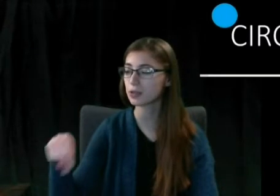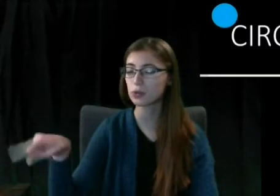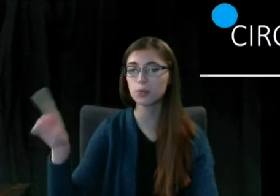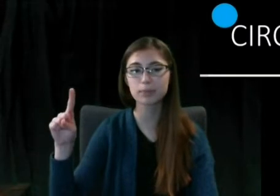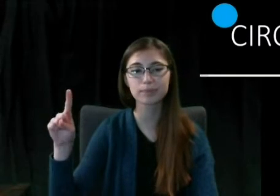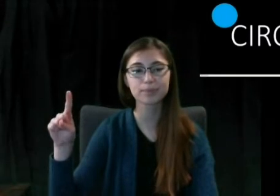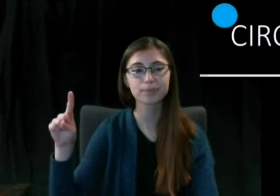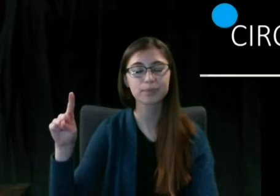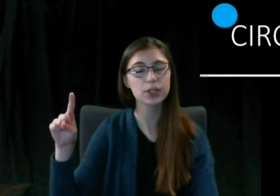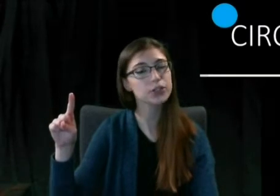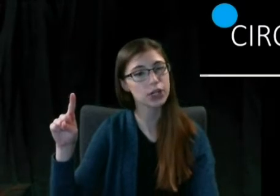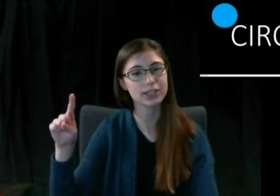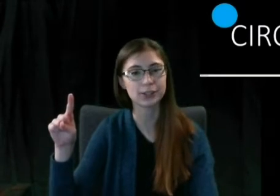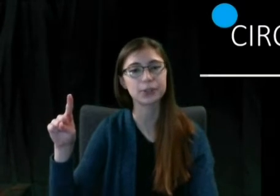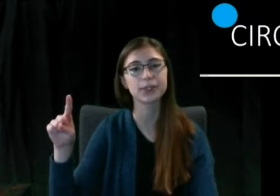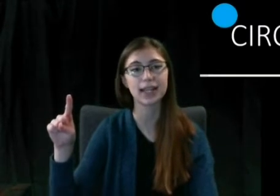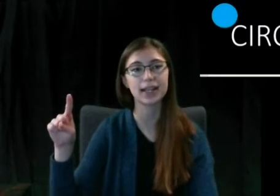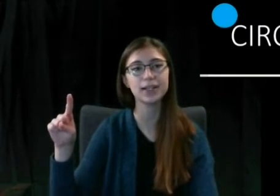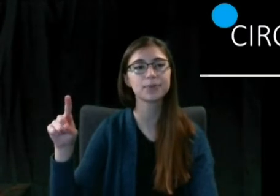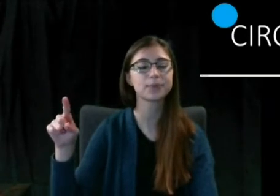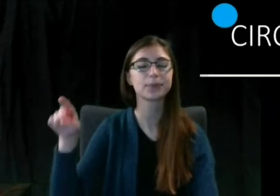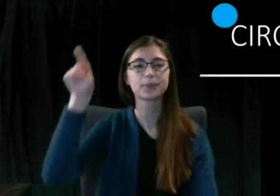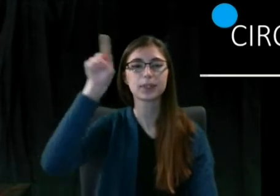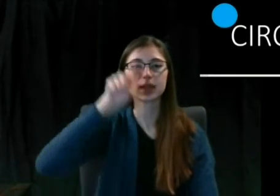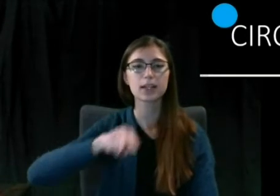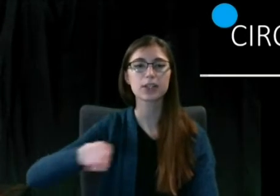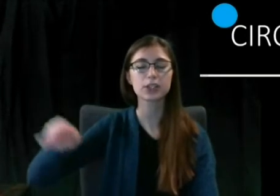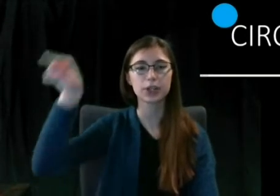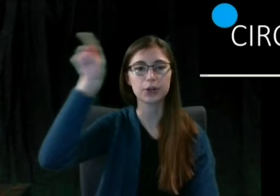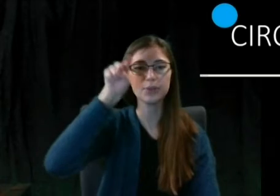zoop, draw a circle in the air. Circle.